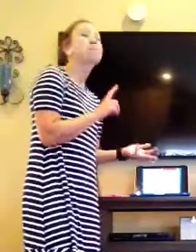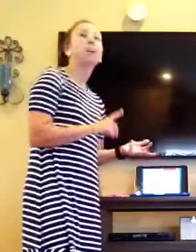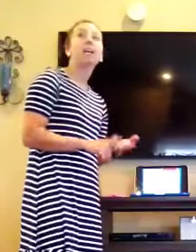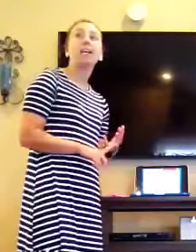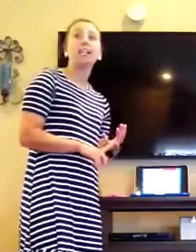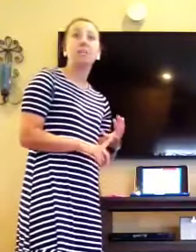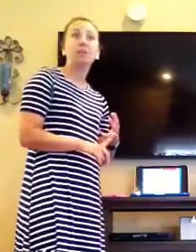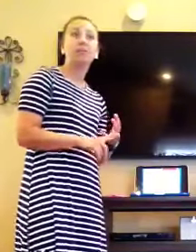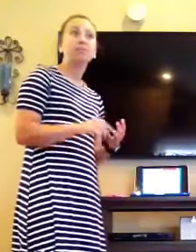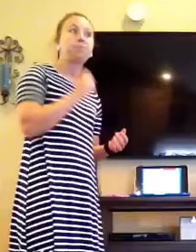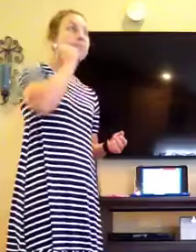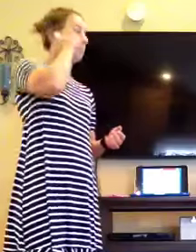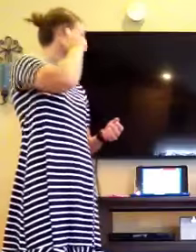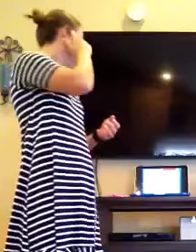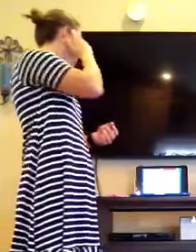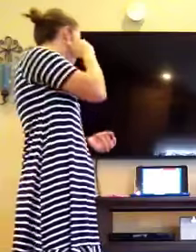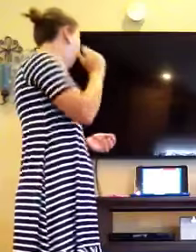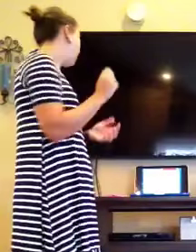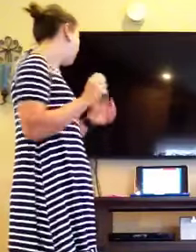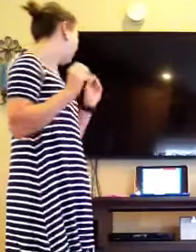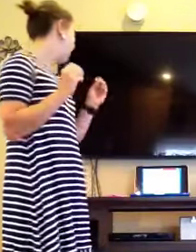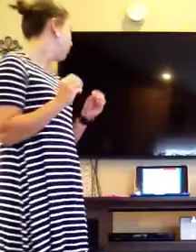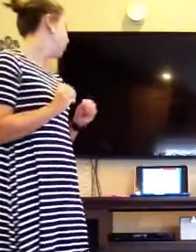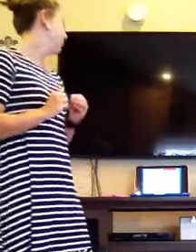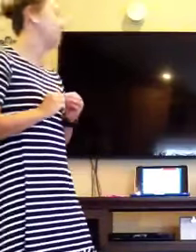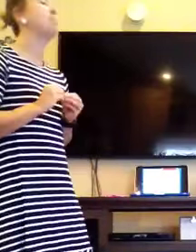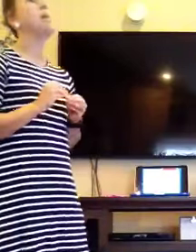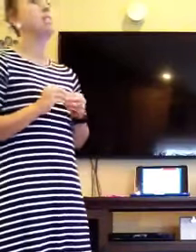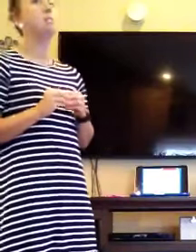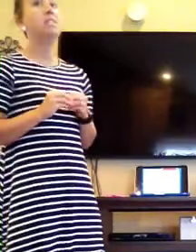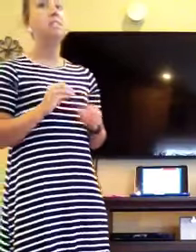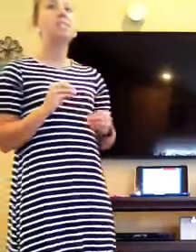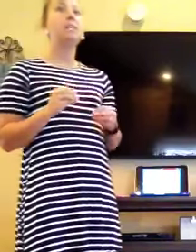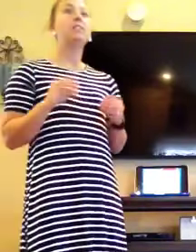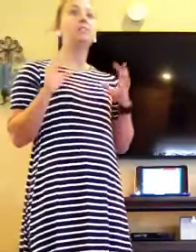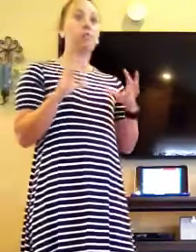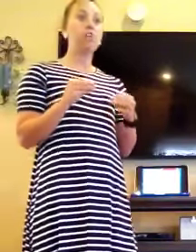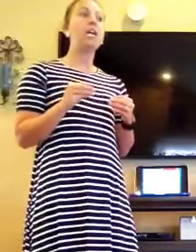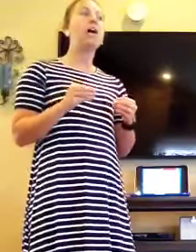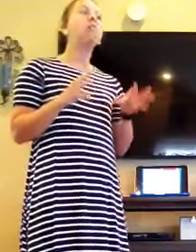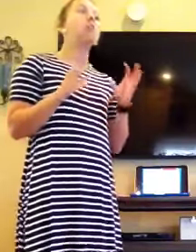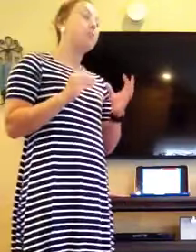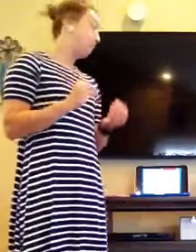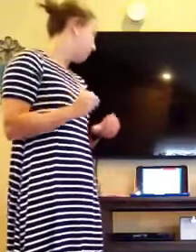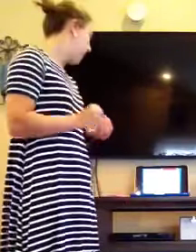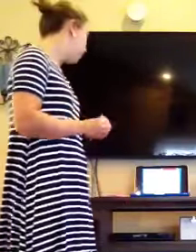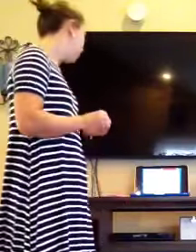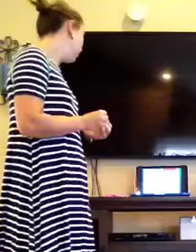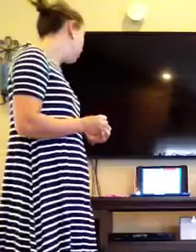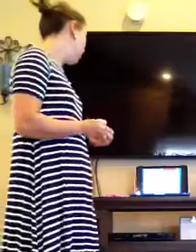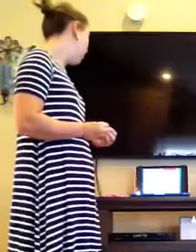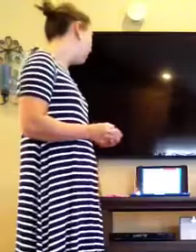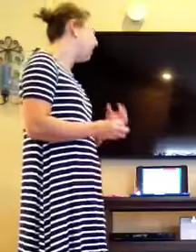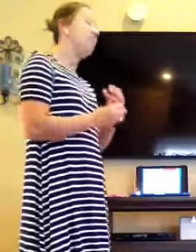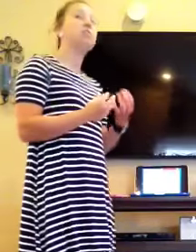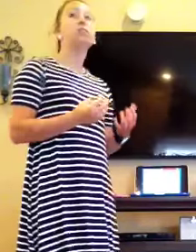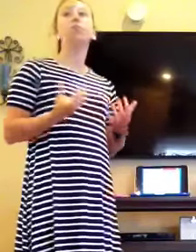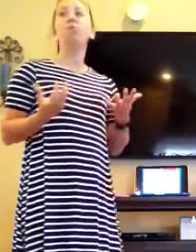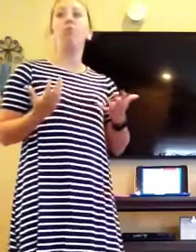and academics. I will give each student responsibilities starting out through classroom jobs that they must perform